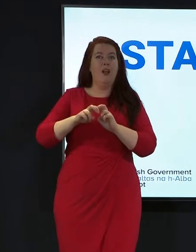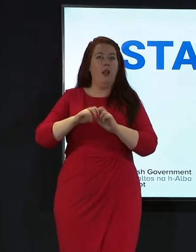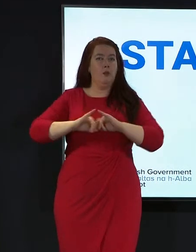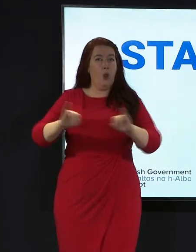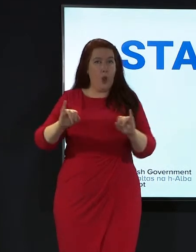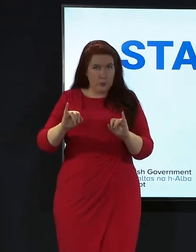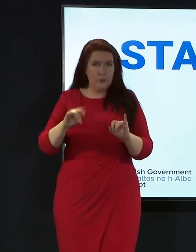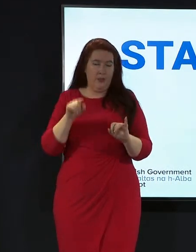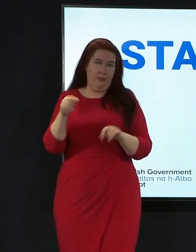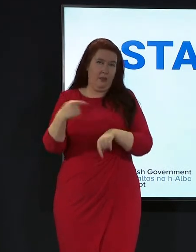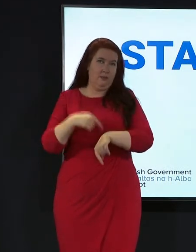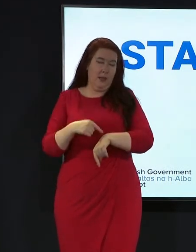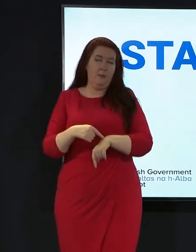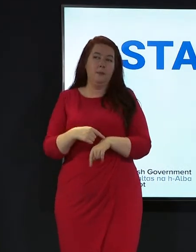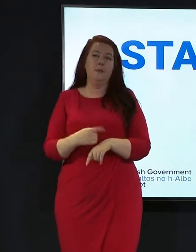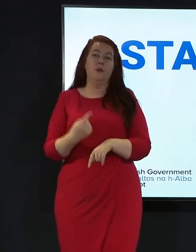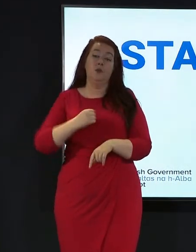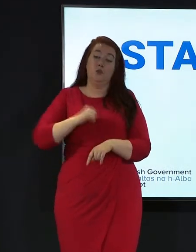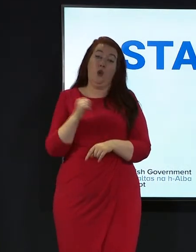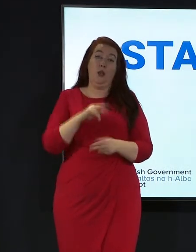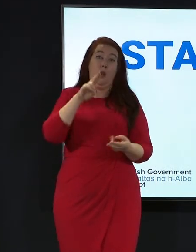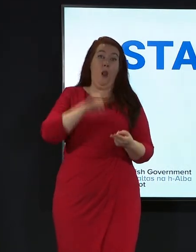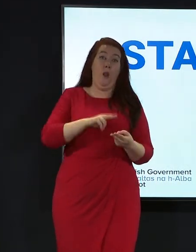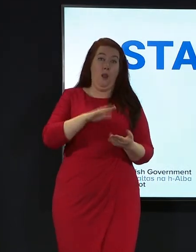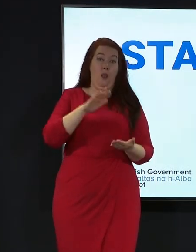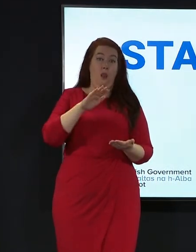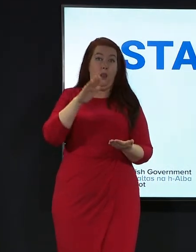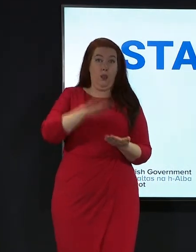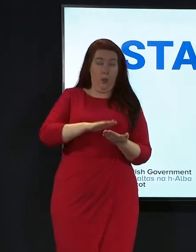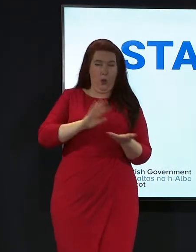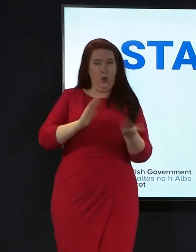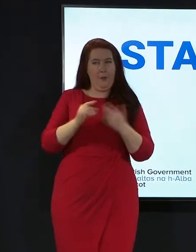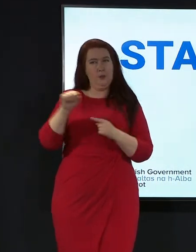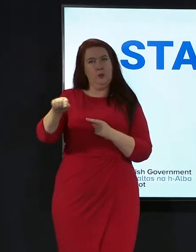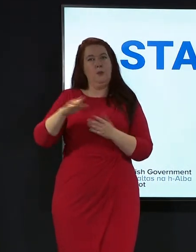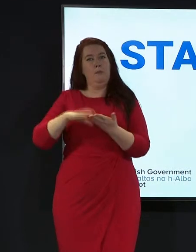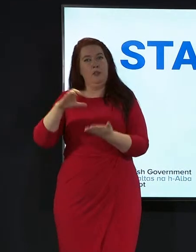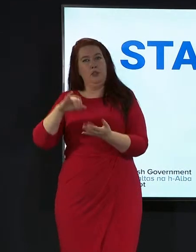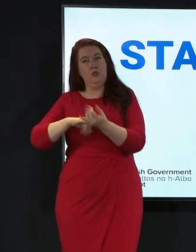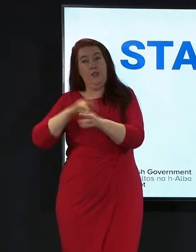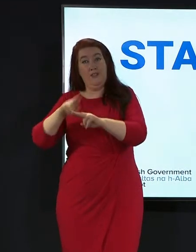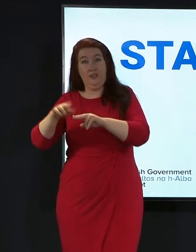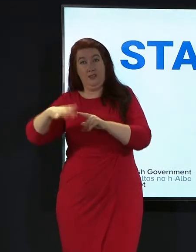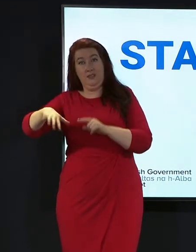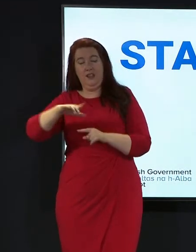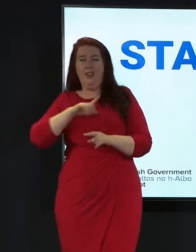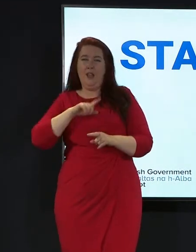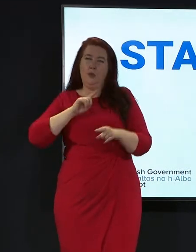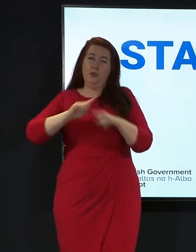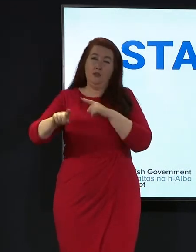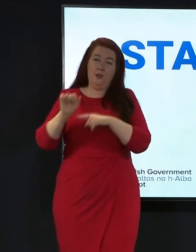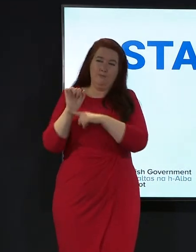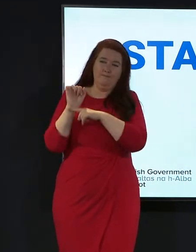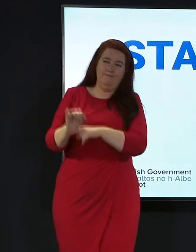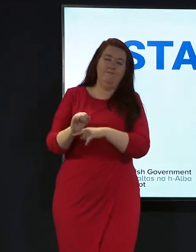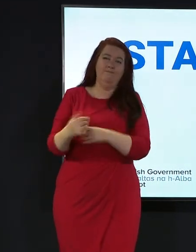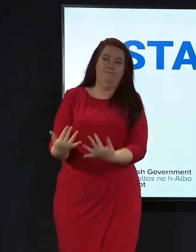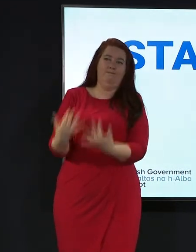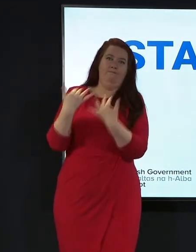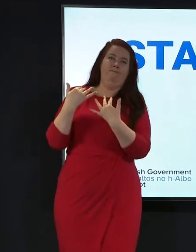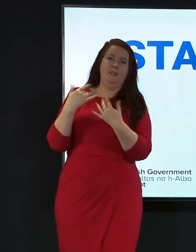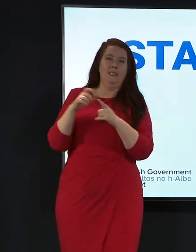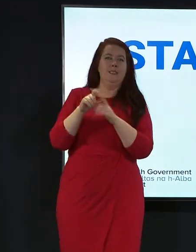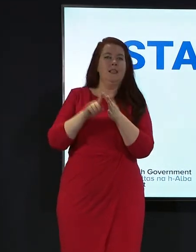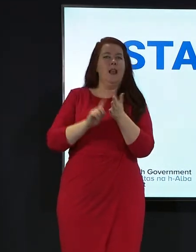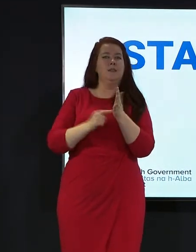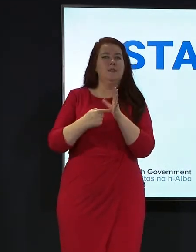Scotland was lower than those areas, and we were still at that stage trying to protect against more of the Delta variant. Now,